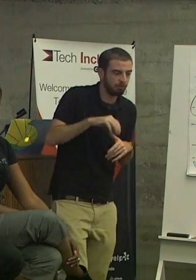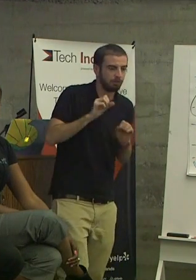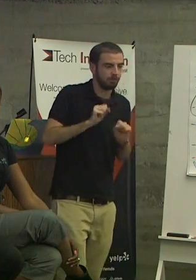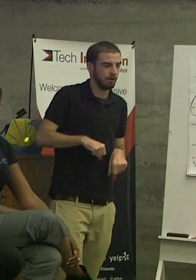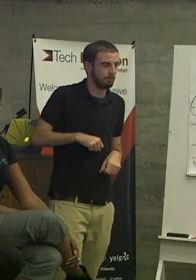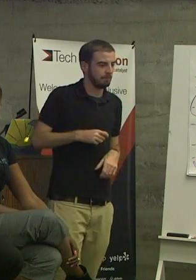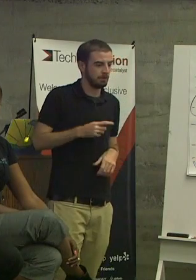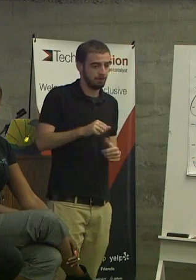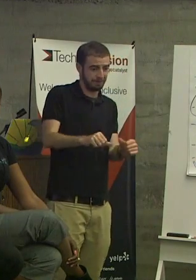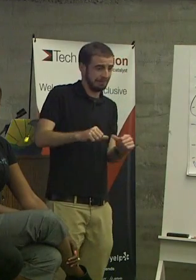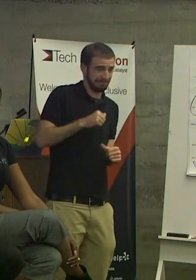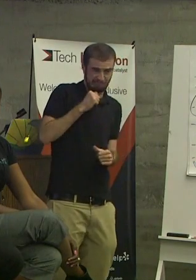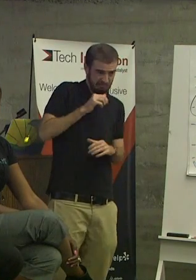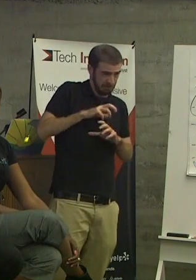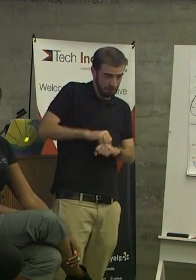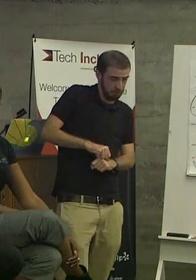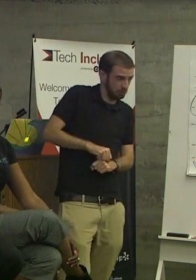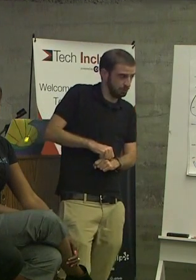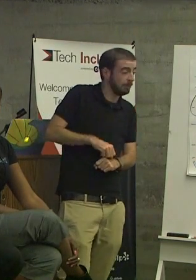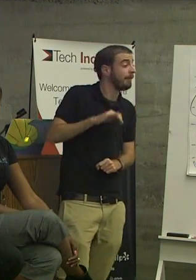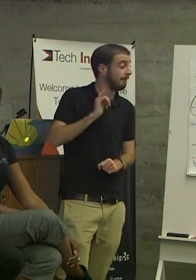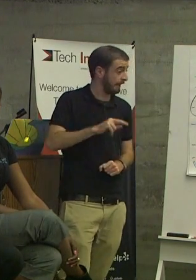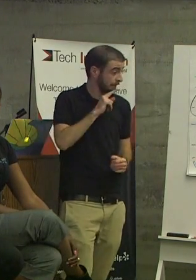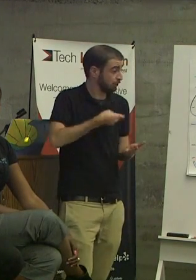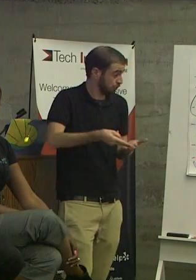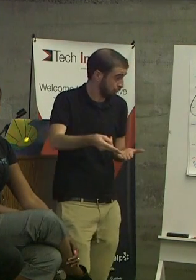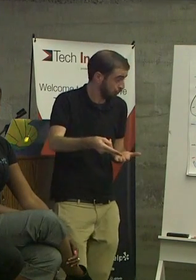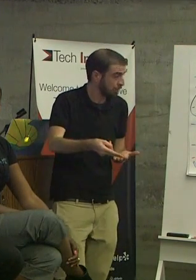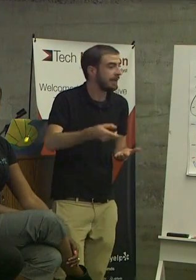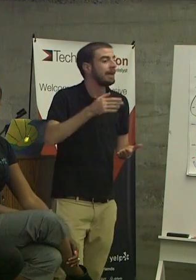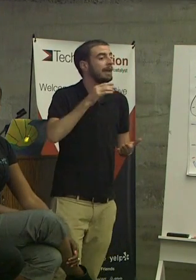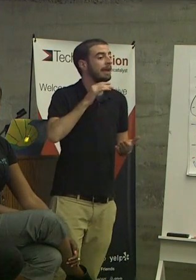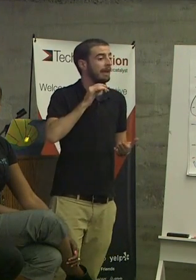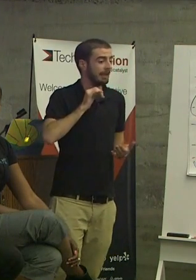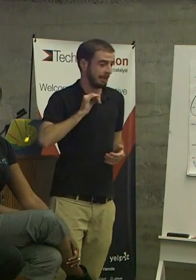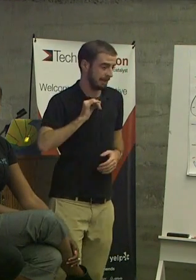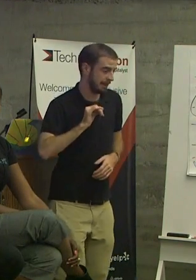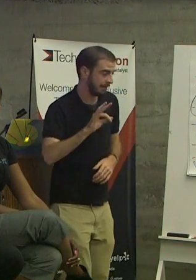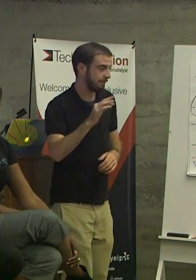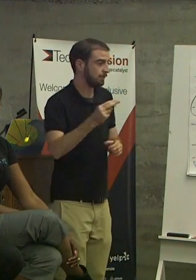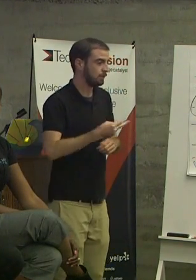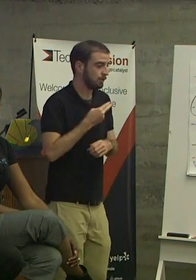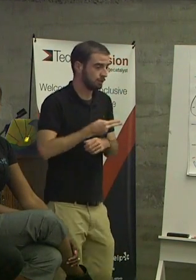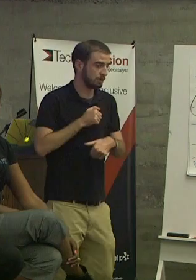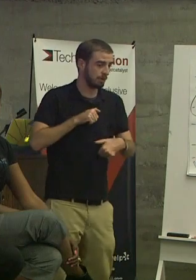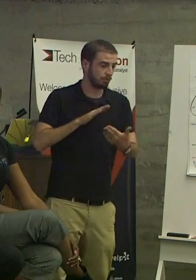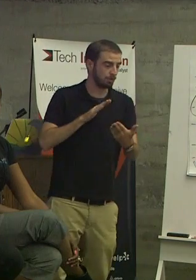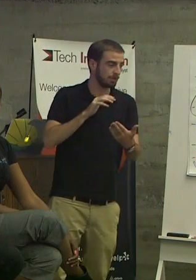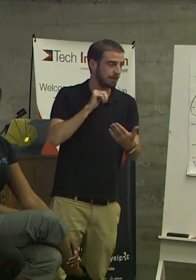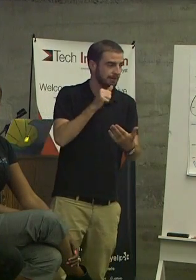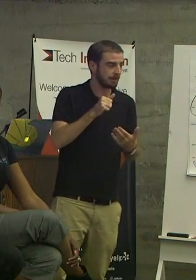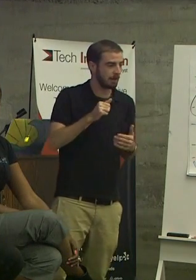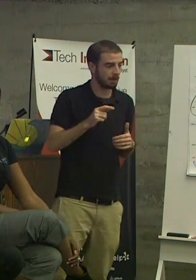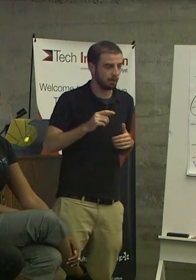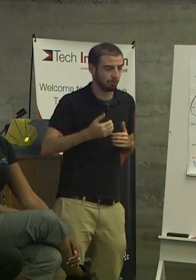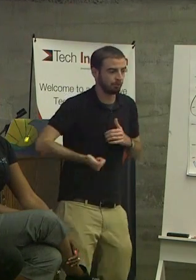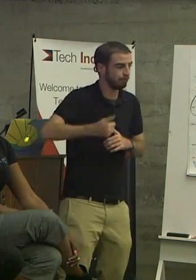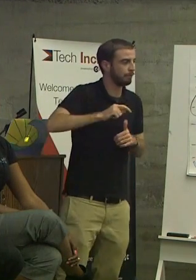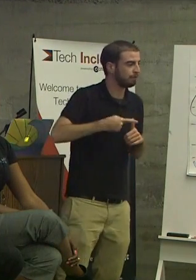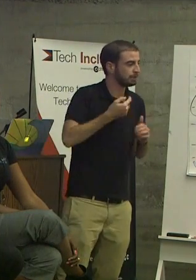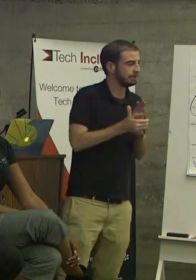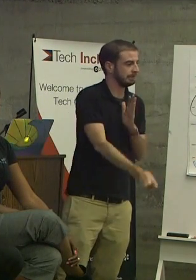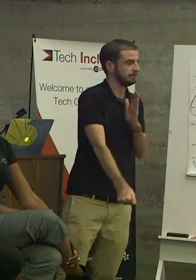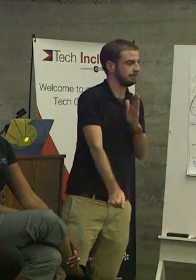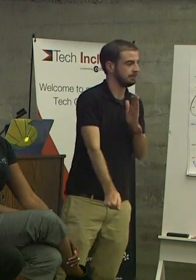that they're not used to. That is true if you use an approach that is not skills first. If